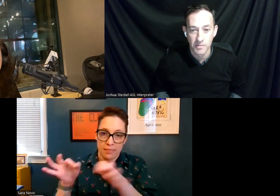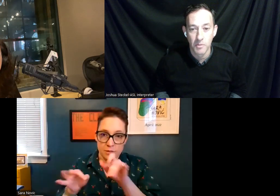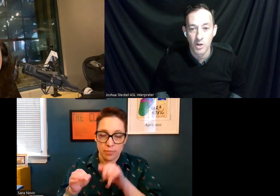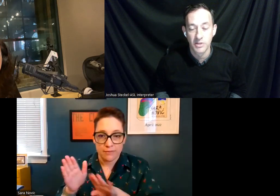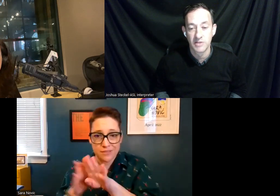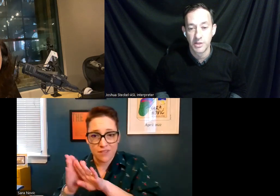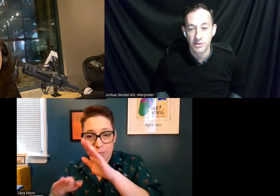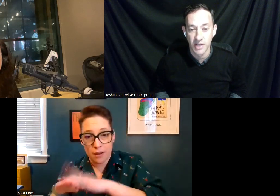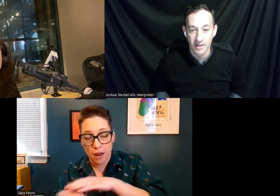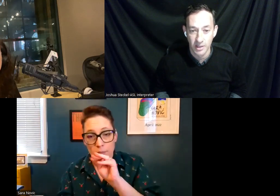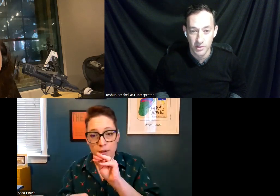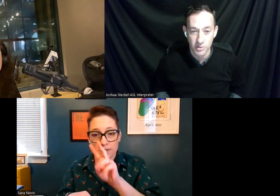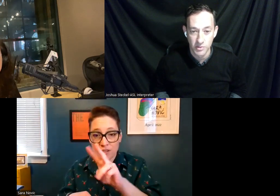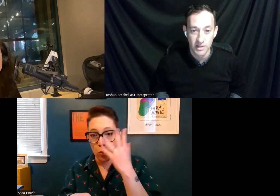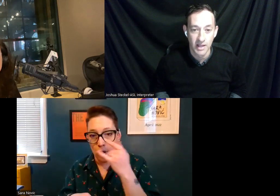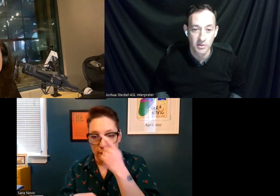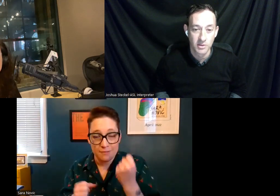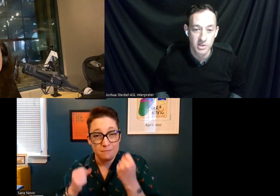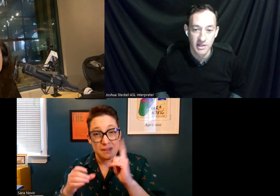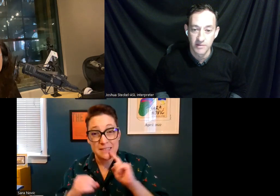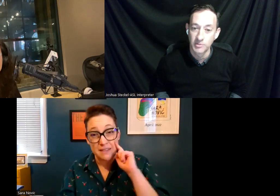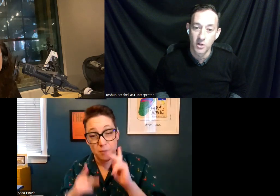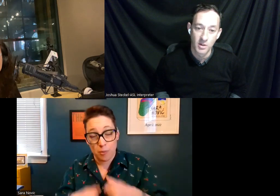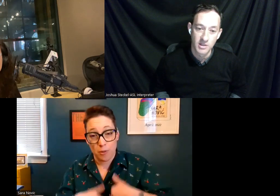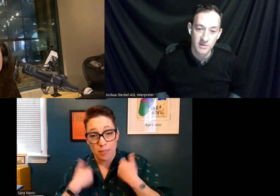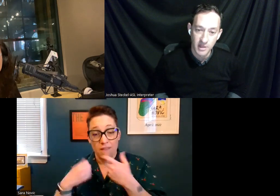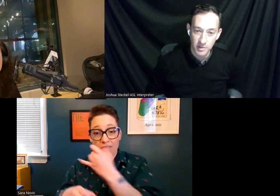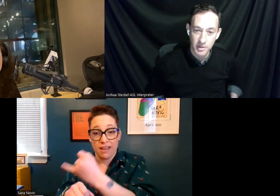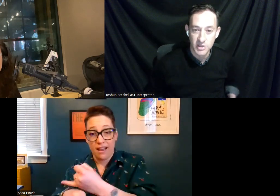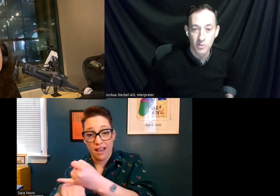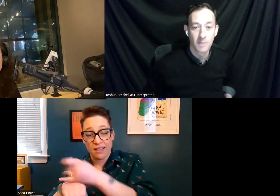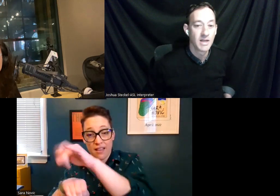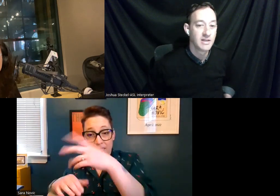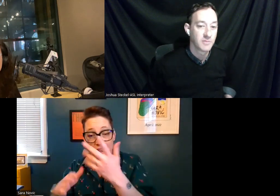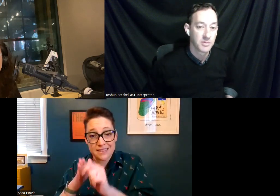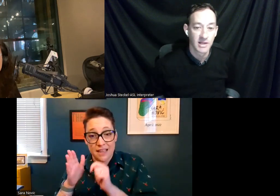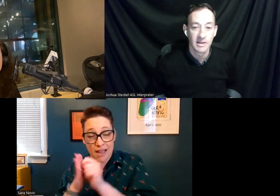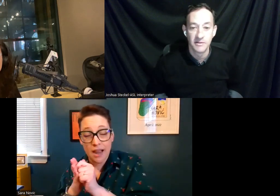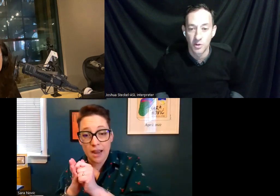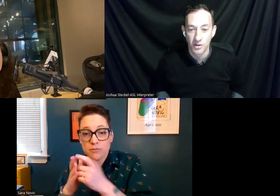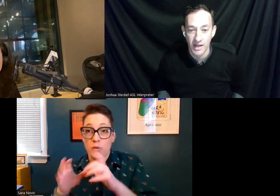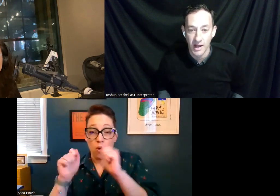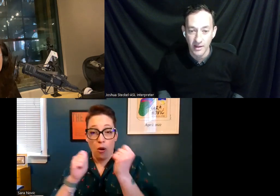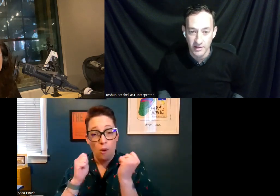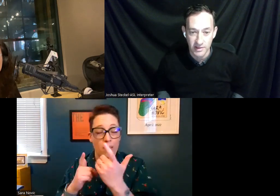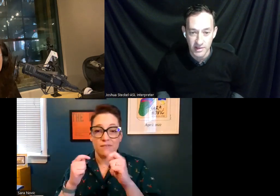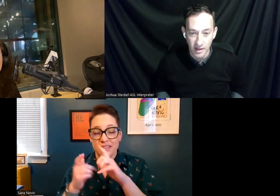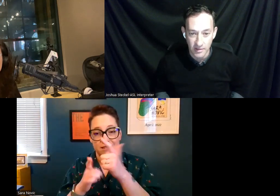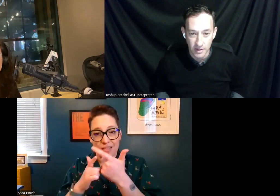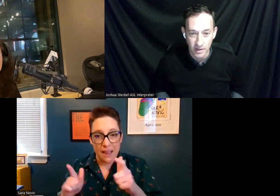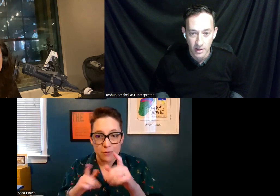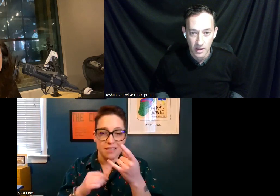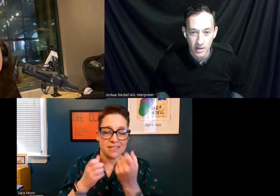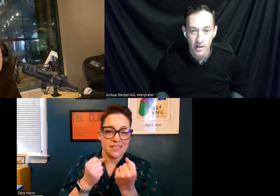with Martha's Vineyard Sign Language, which was a language that developed on Martha's Vineyard because there were many deaf people that lived on that island at the